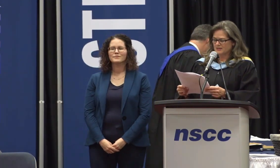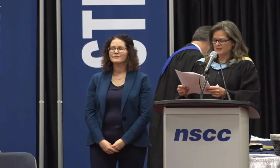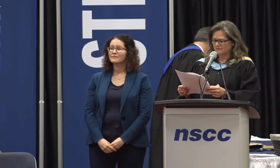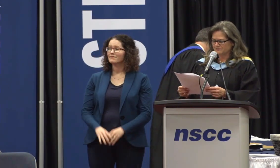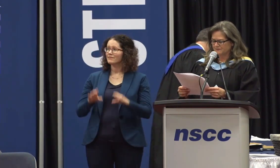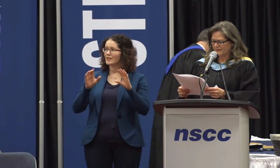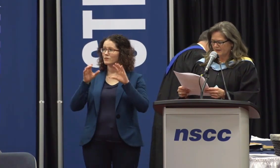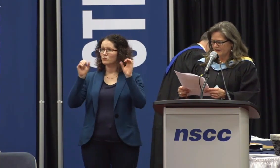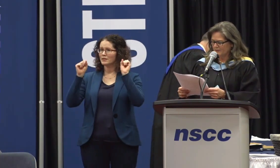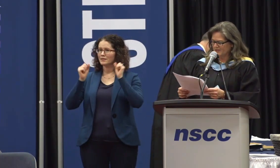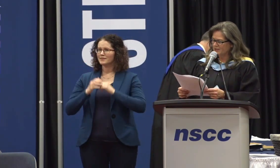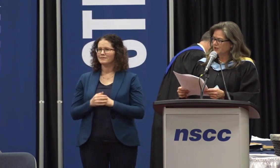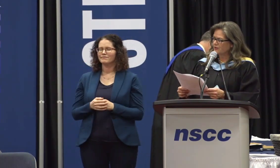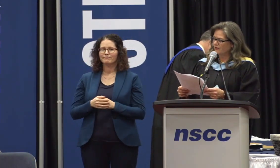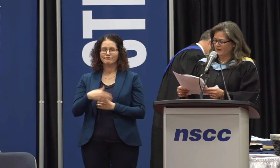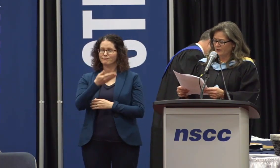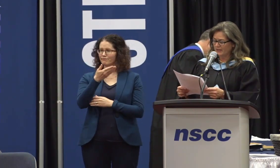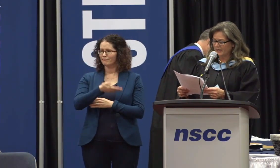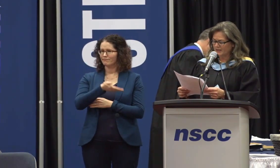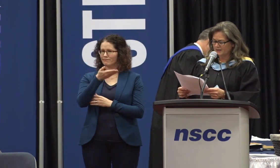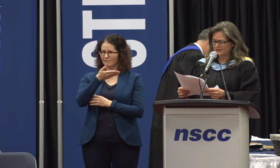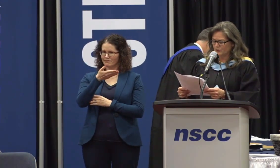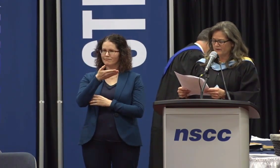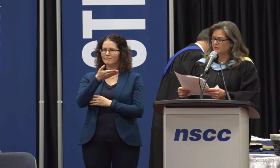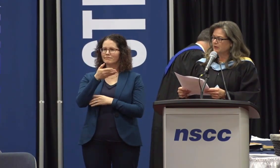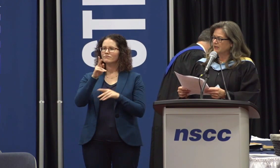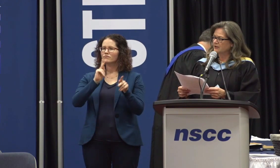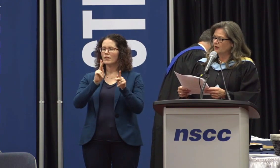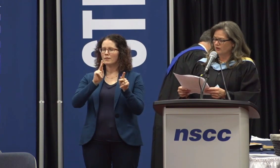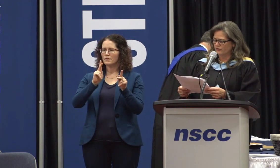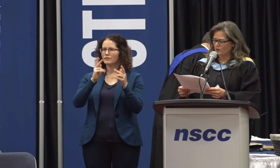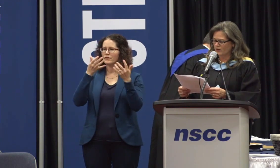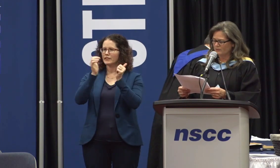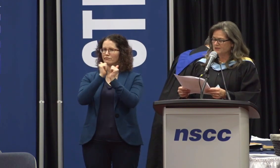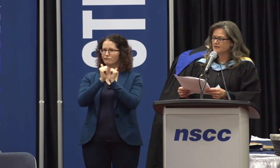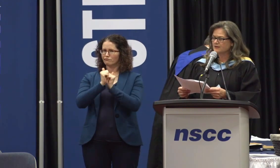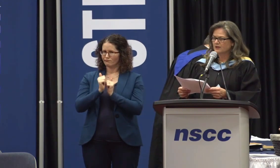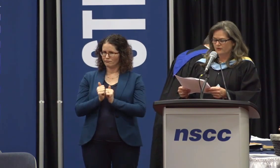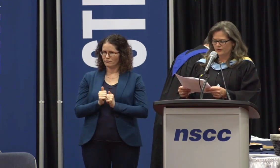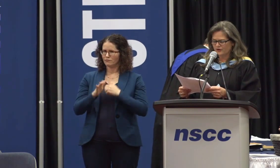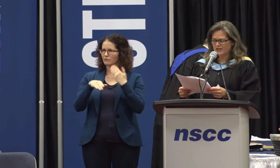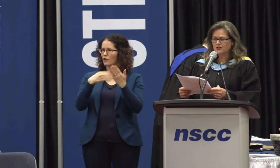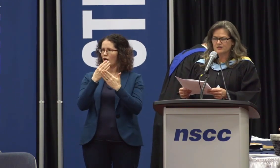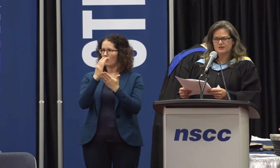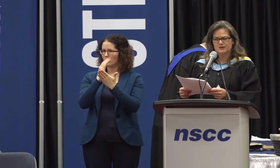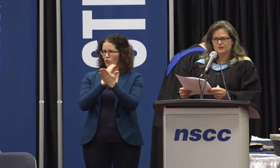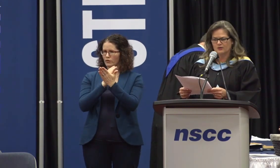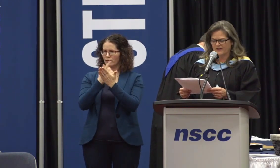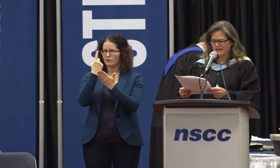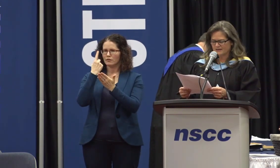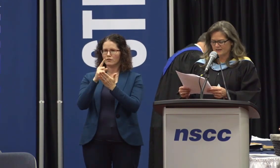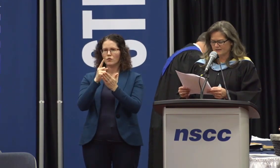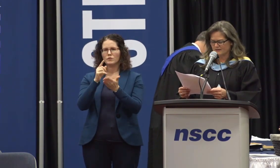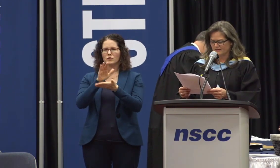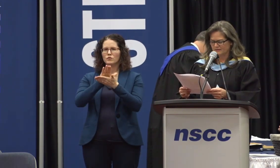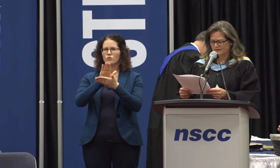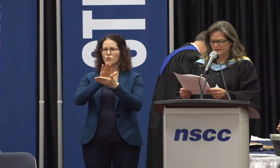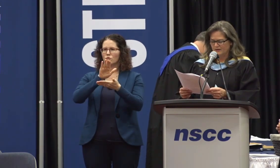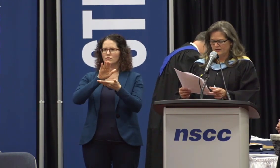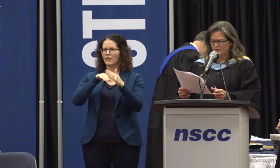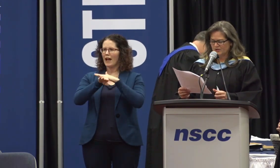Mr. President, I present to you the following candidates who have completed all the requirements for credentials in the School of